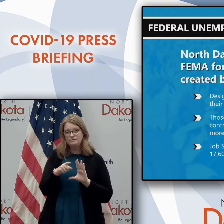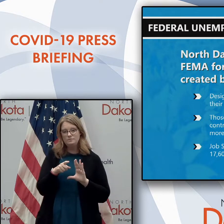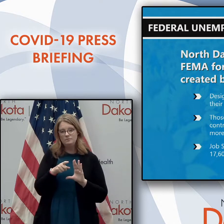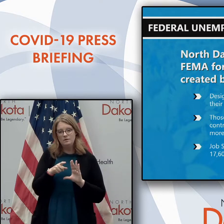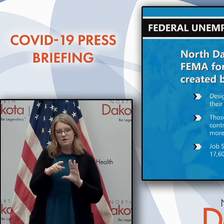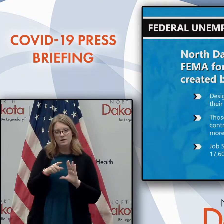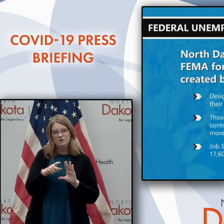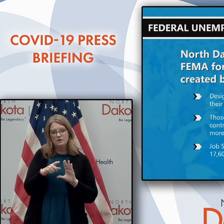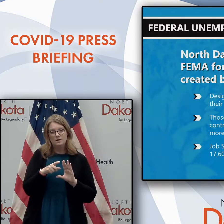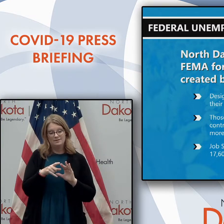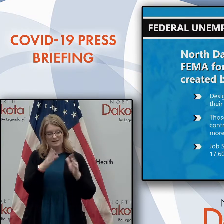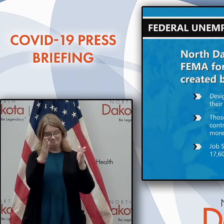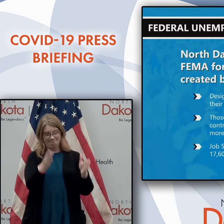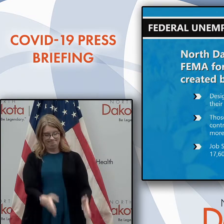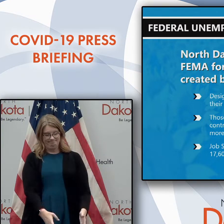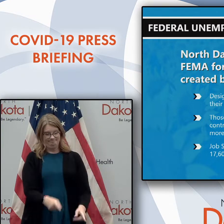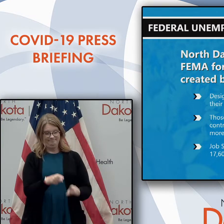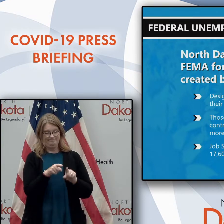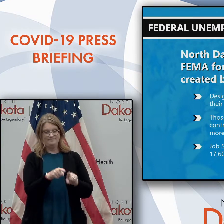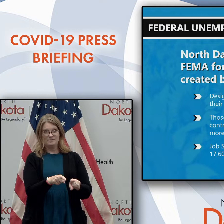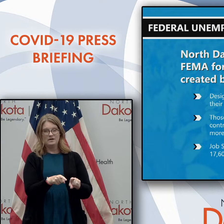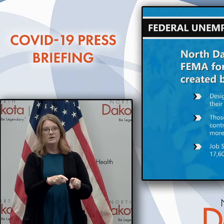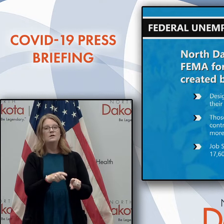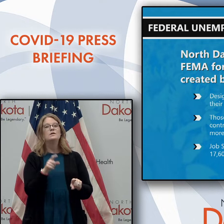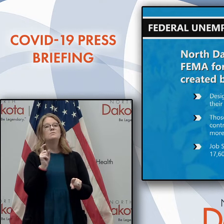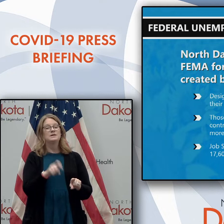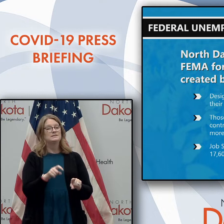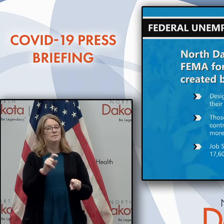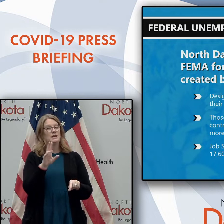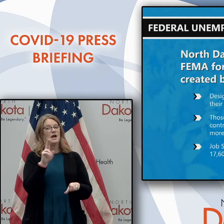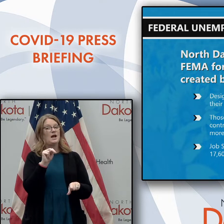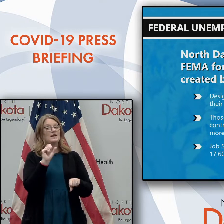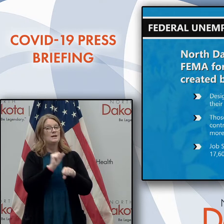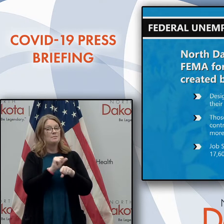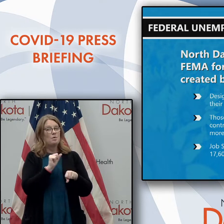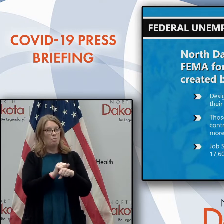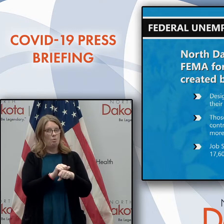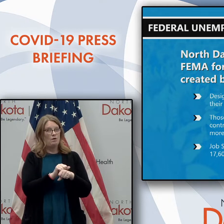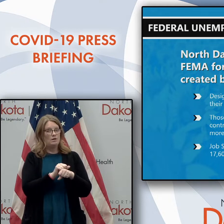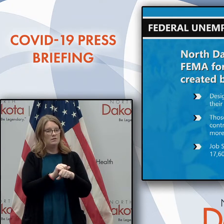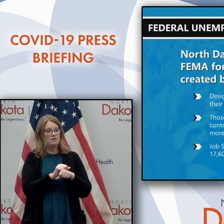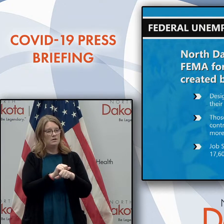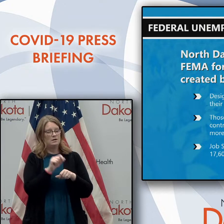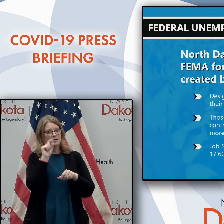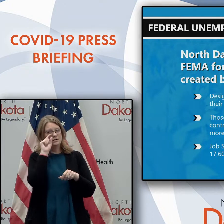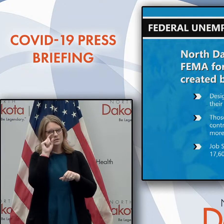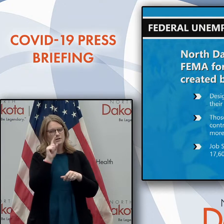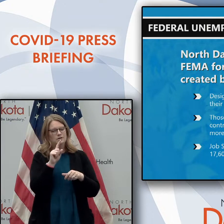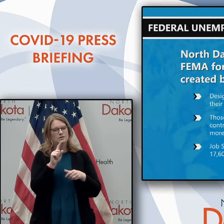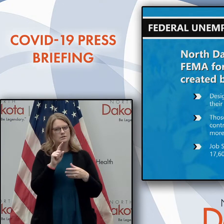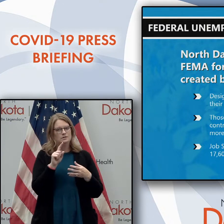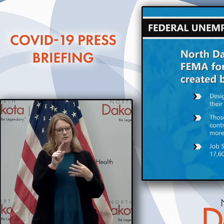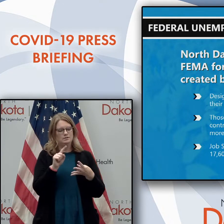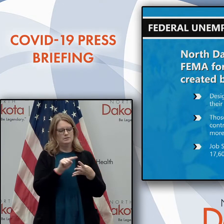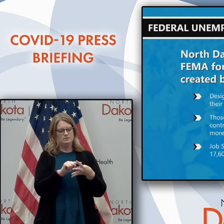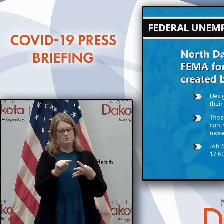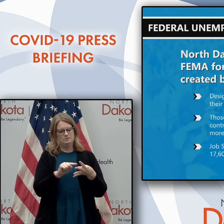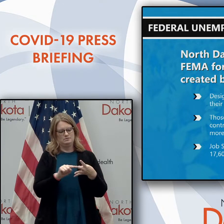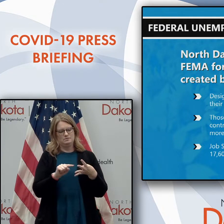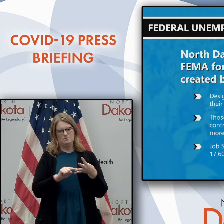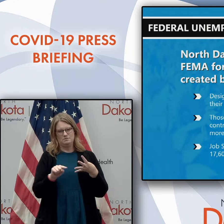the individuals will have to have been unemployed in the weeks of the 1st, 2nd, and 3rd week of